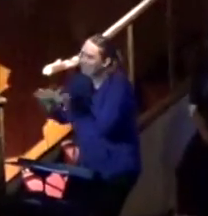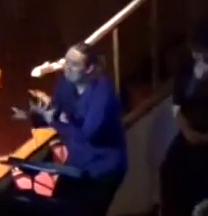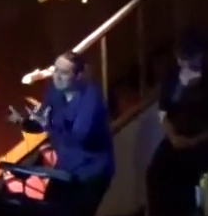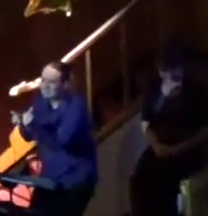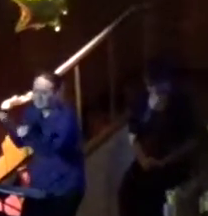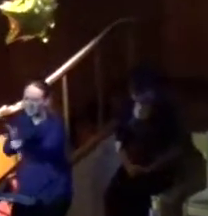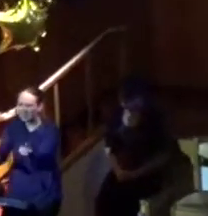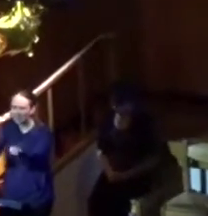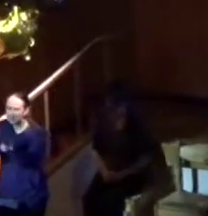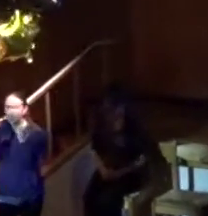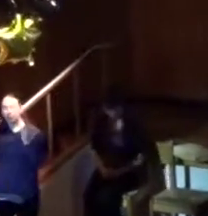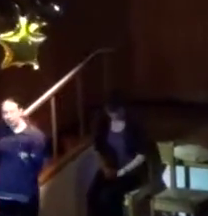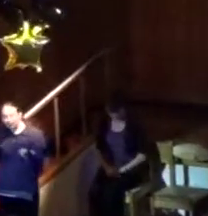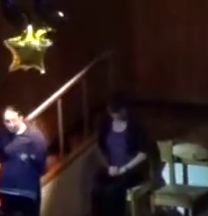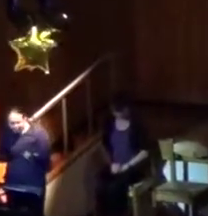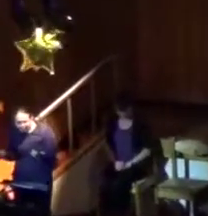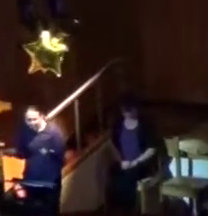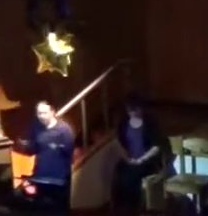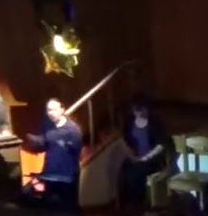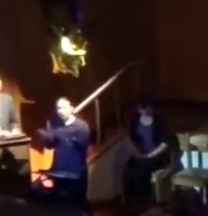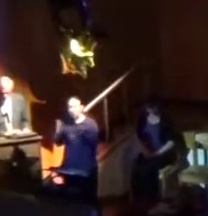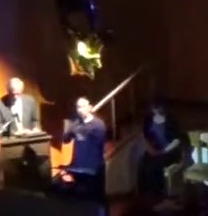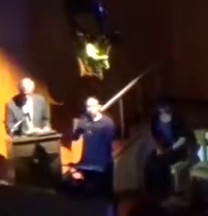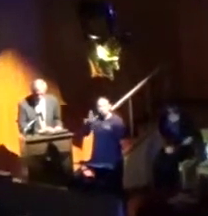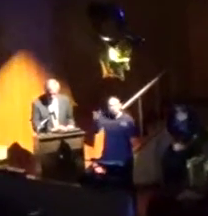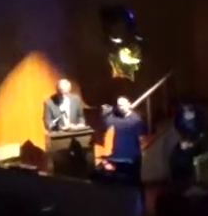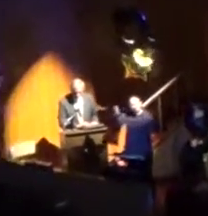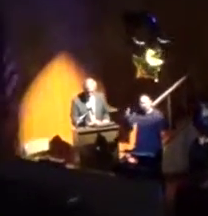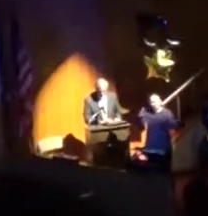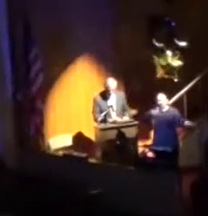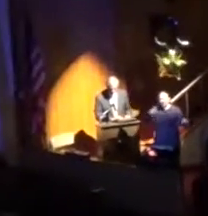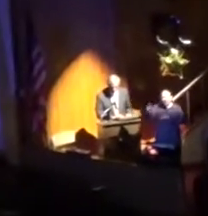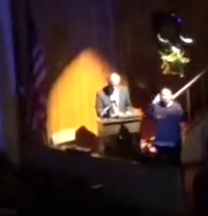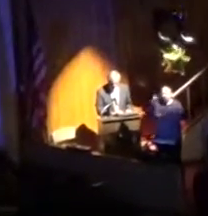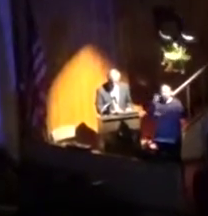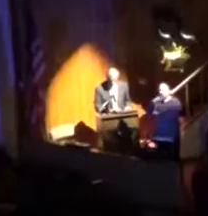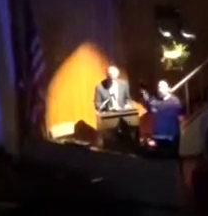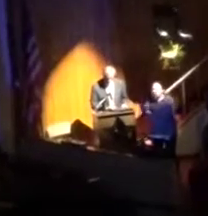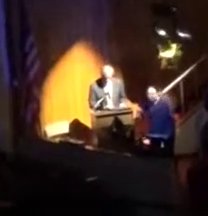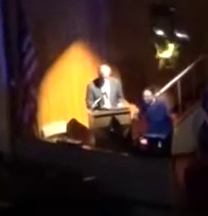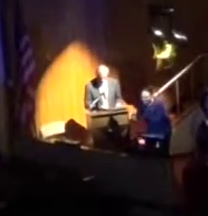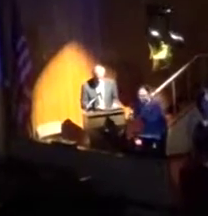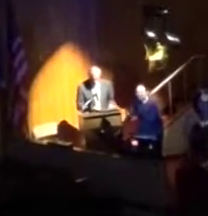And so now, as you go back into the city, let's